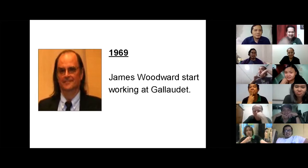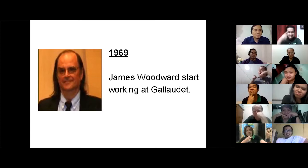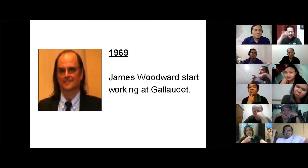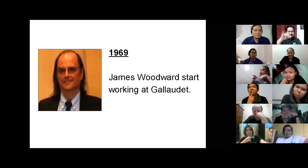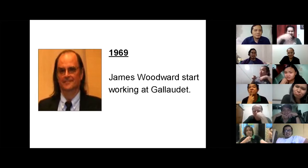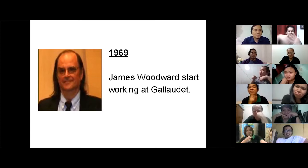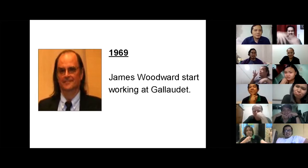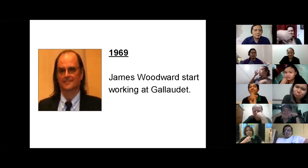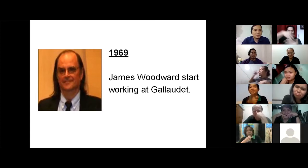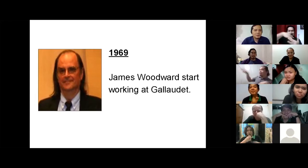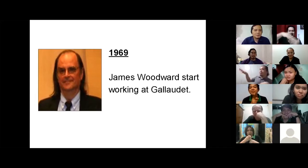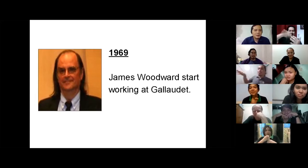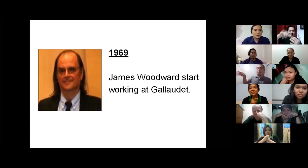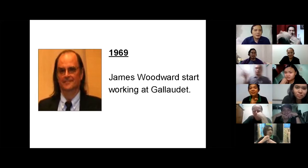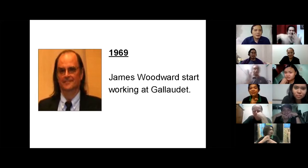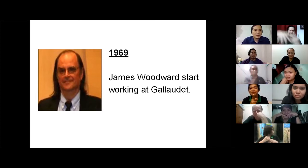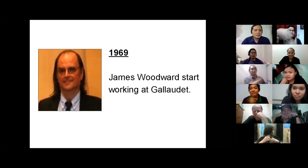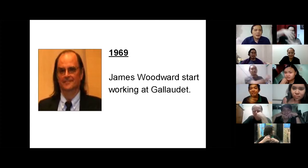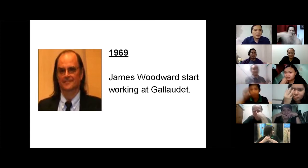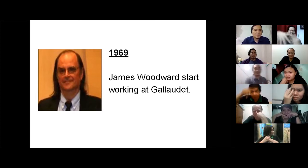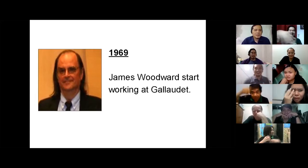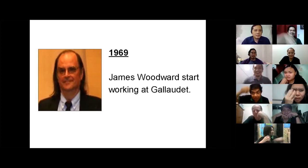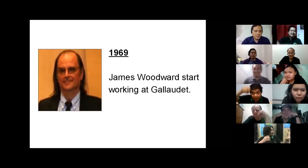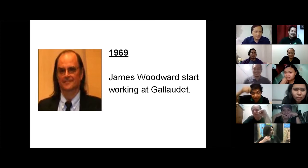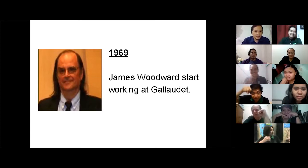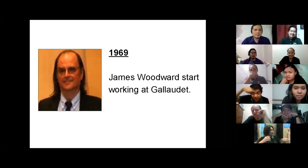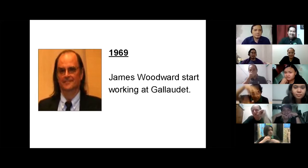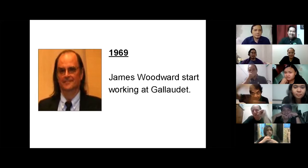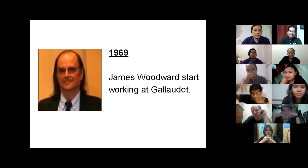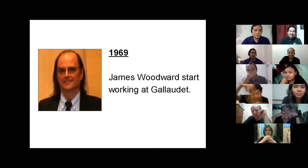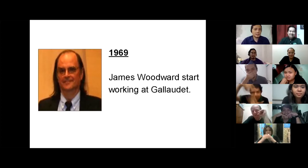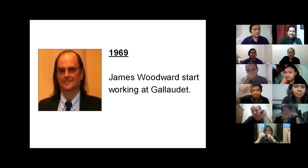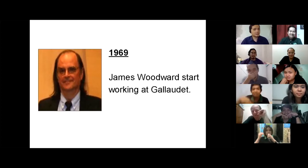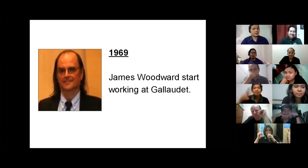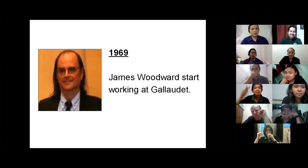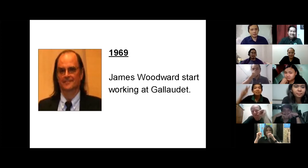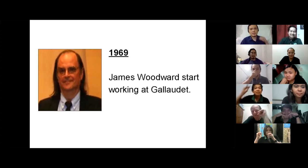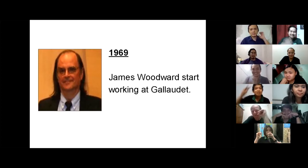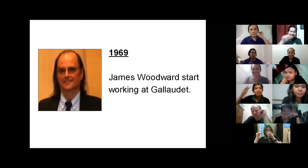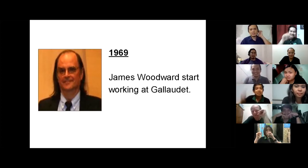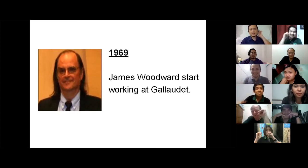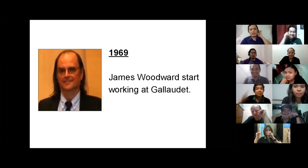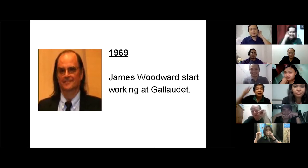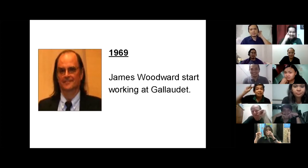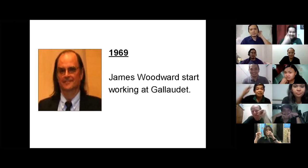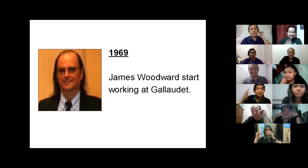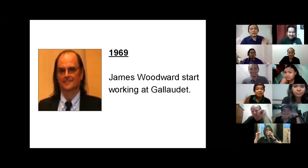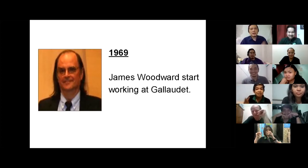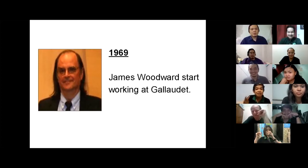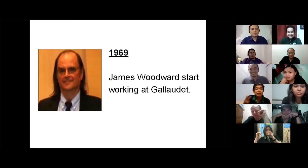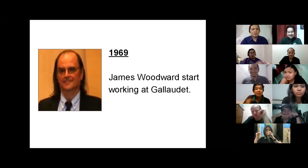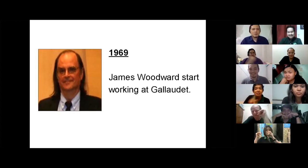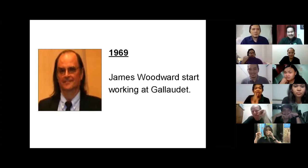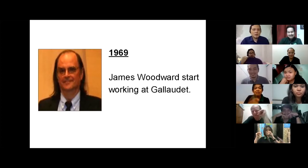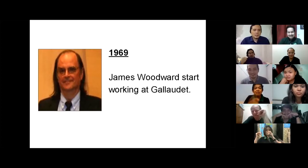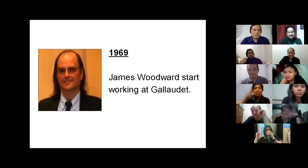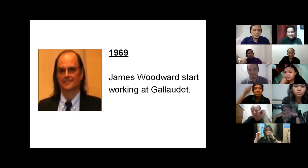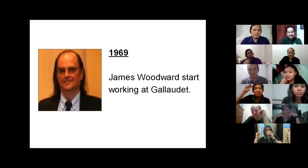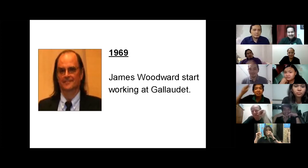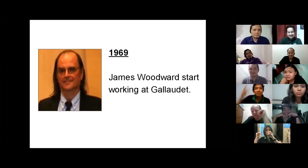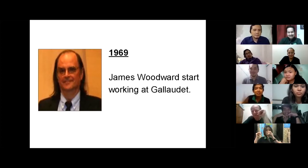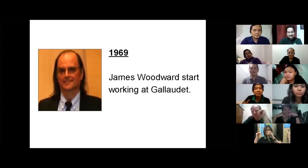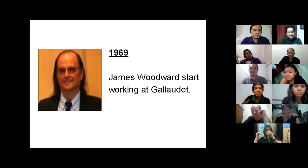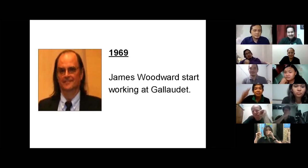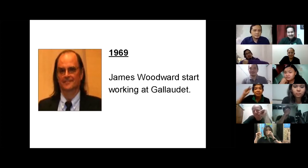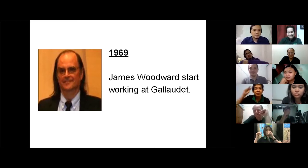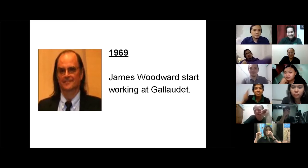Marvin, what about you? I think he did. He did. Okay, he did interact. What about you, Kyla?